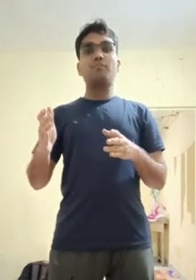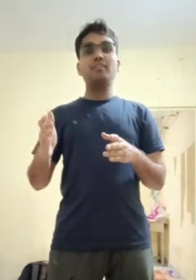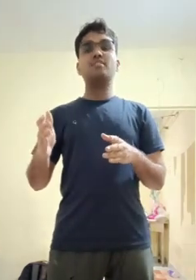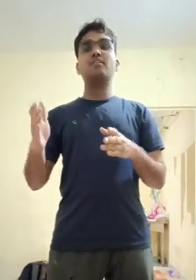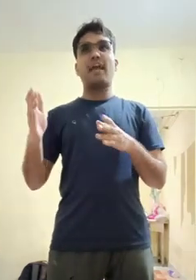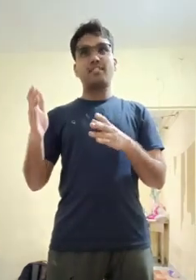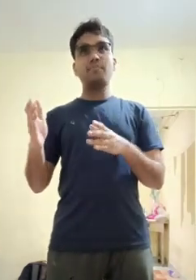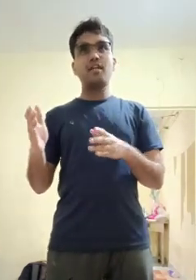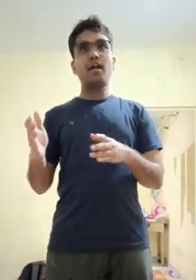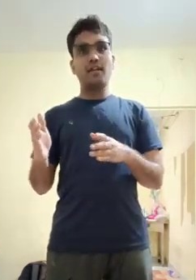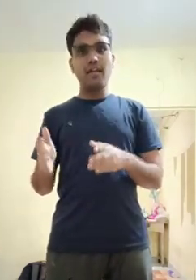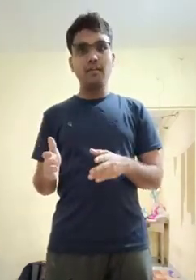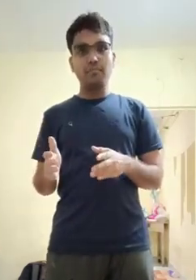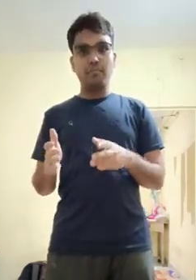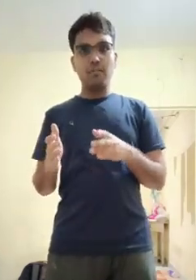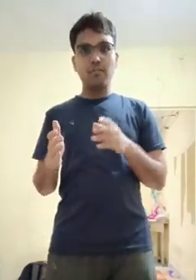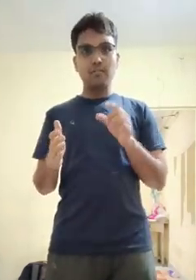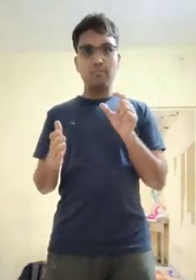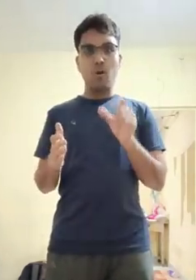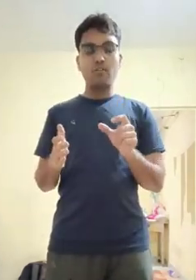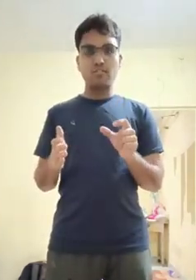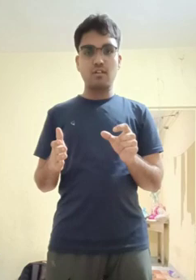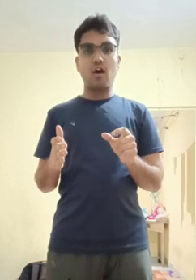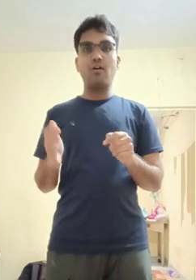means exception handling blocks or